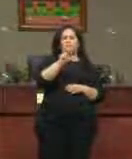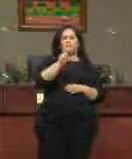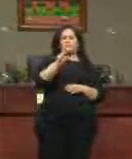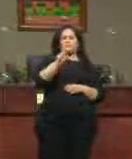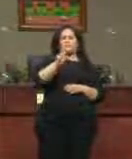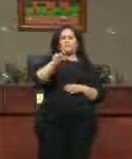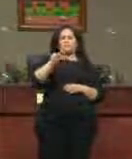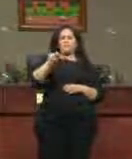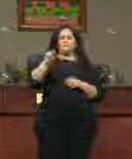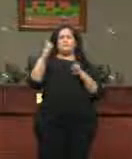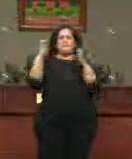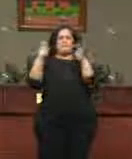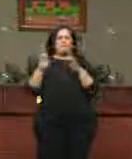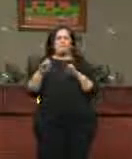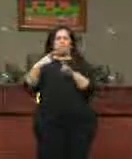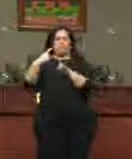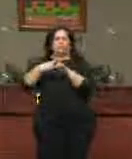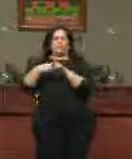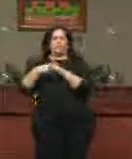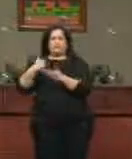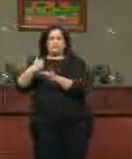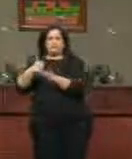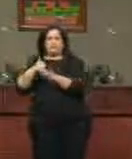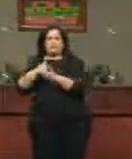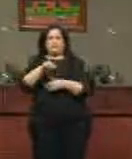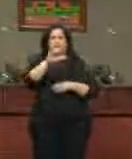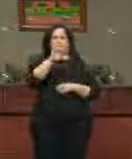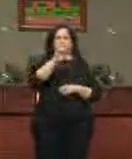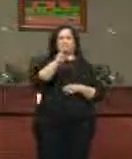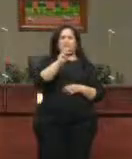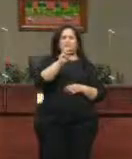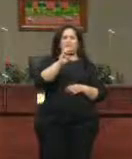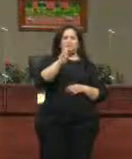ocfl.net/emergency rental assistance.